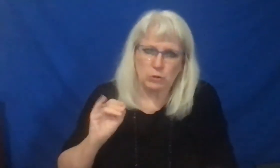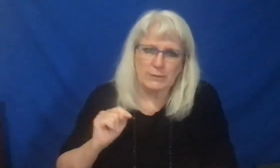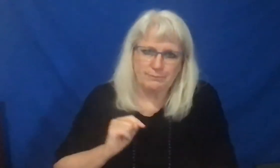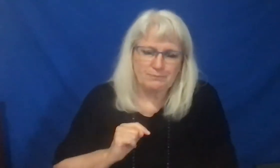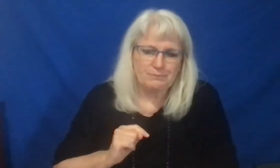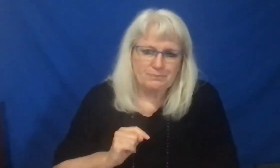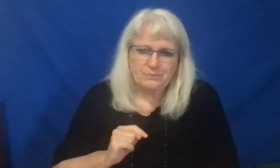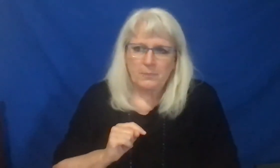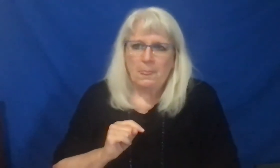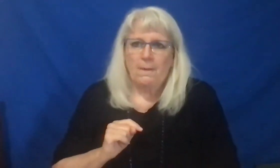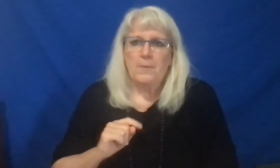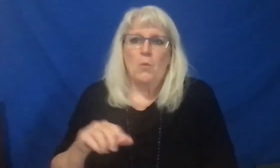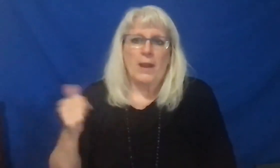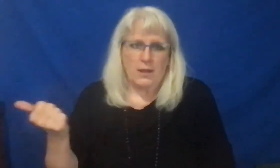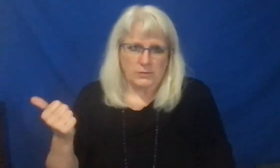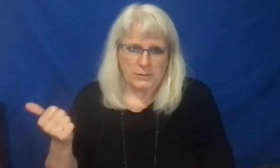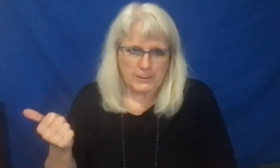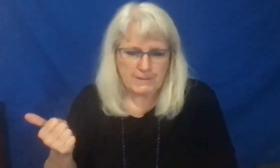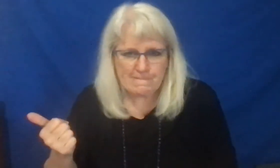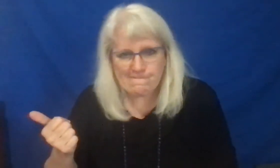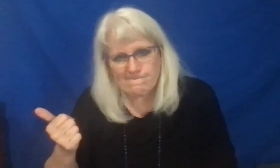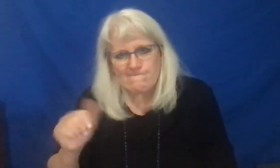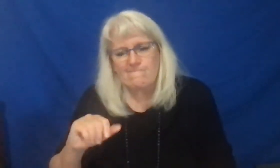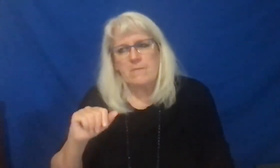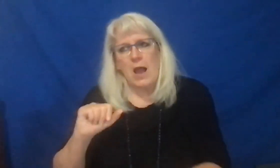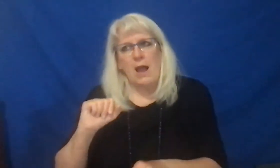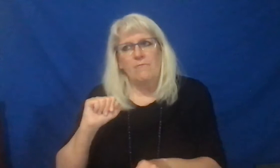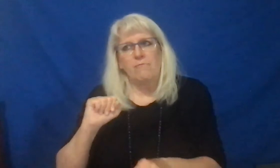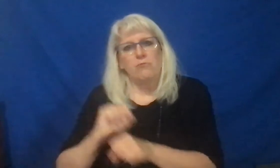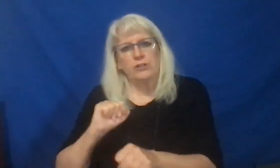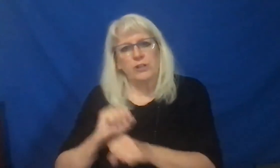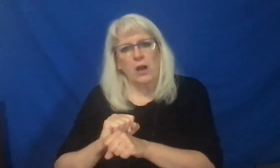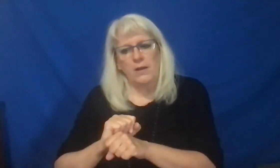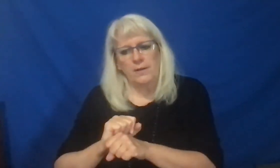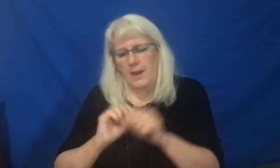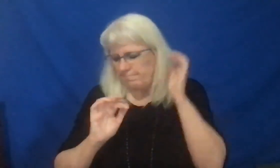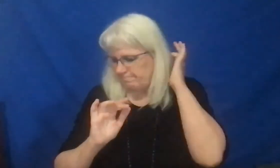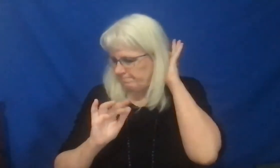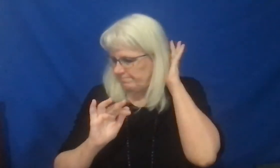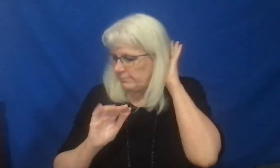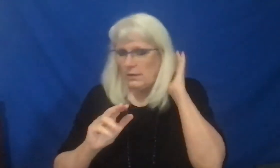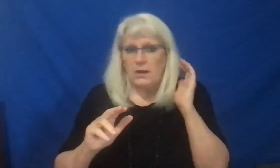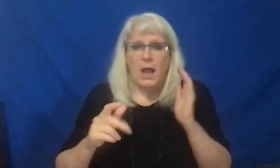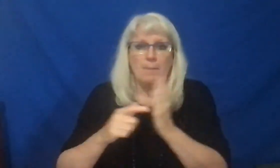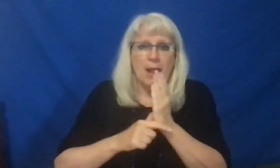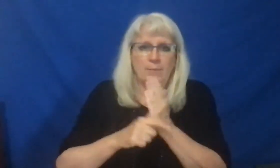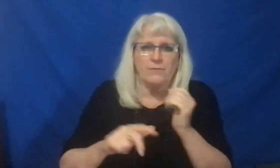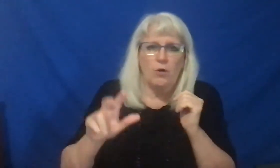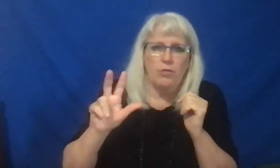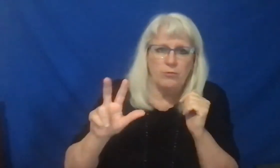So some other things I've gotten to work on is we're going to come out with a 3 legacy pamphlet, which is again,